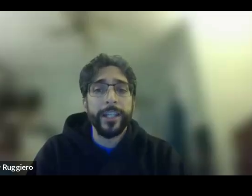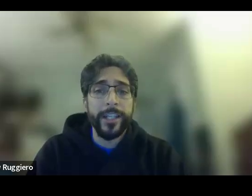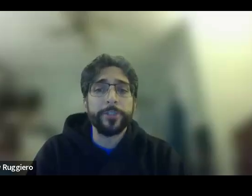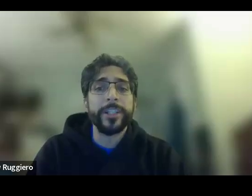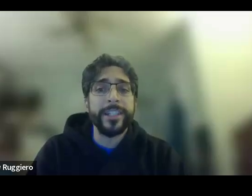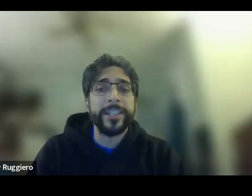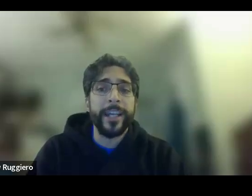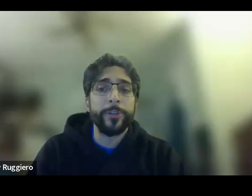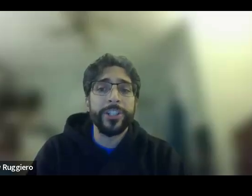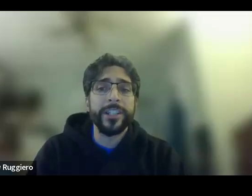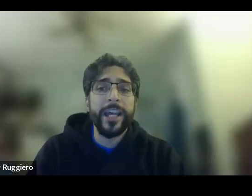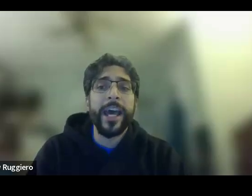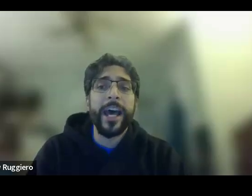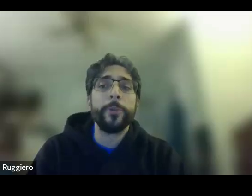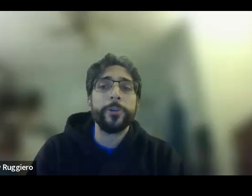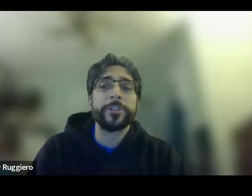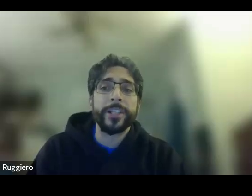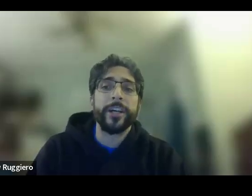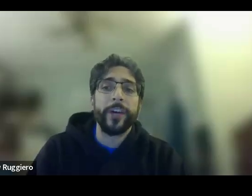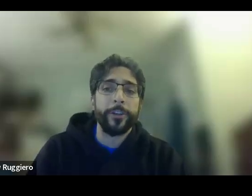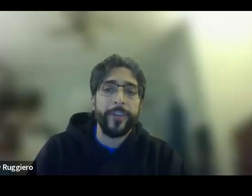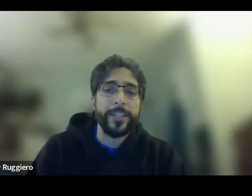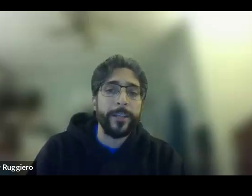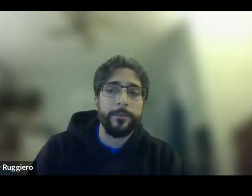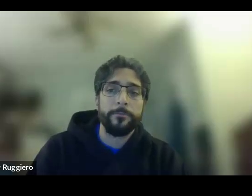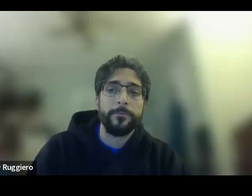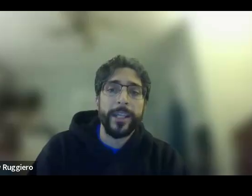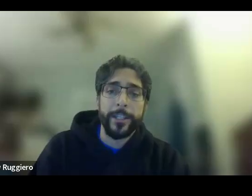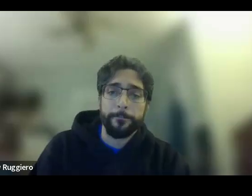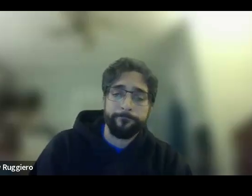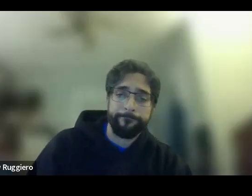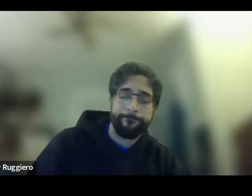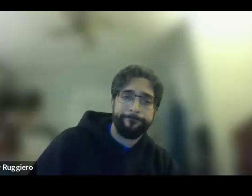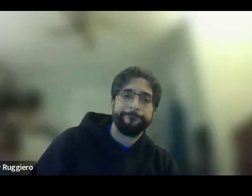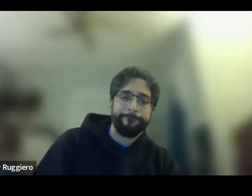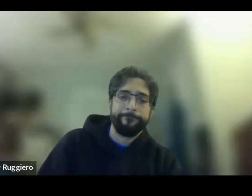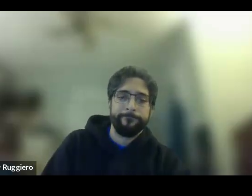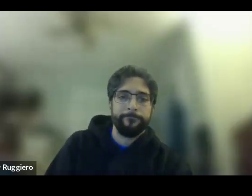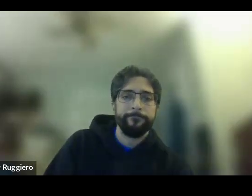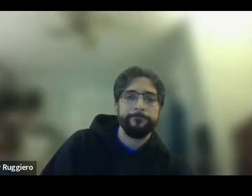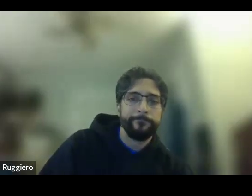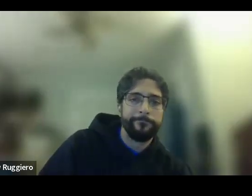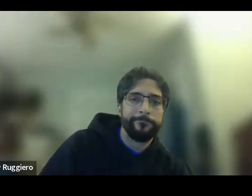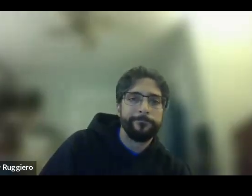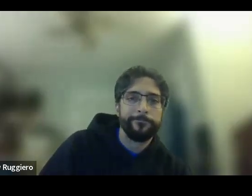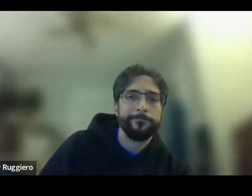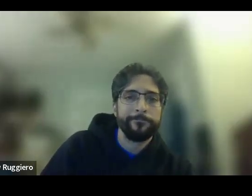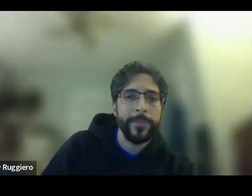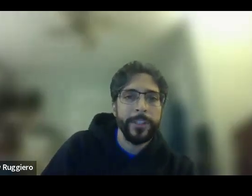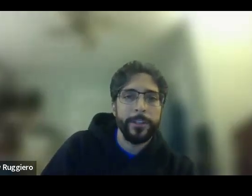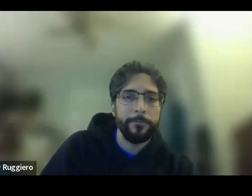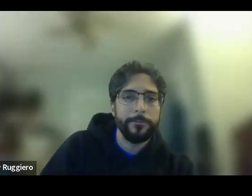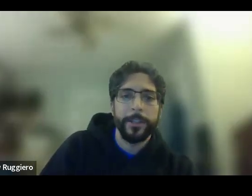time is up. histories, needs, and languages, Thank you. at the most risk of underinvestment. Your Thank time you. is up. Please send, you can always send your